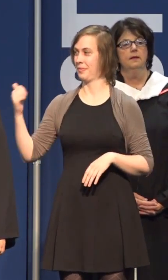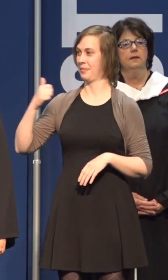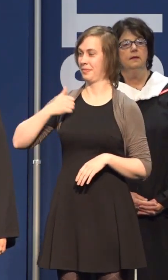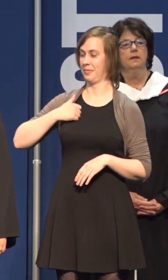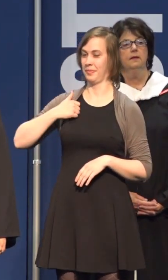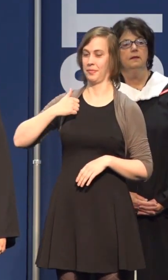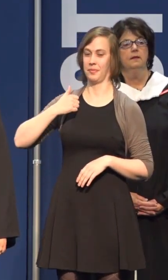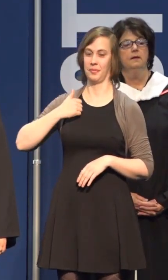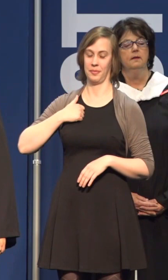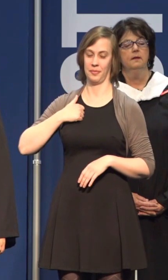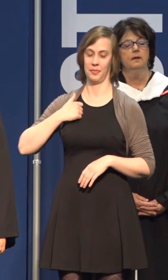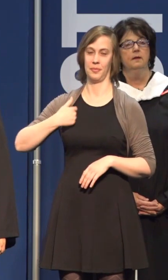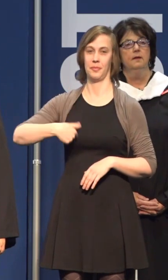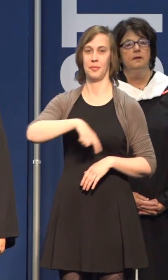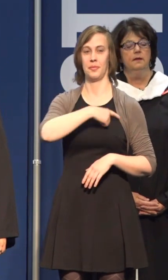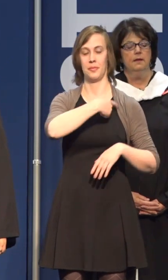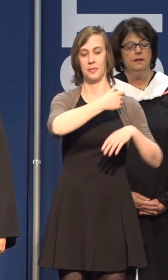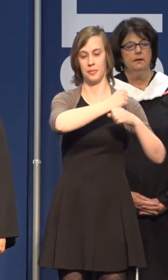épopée